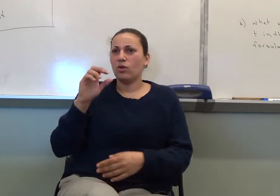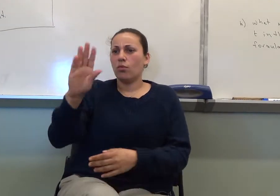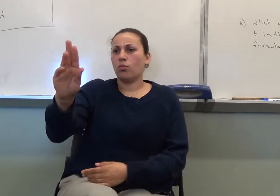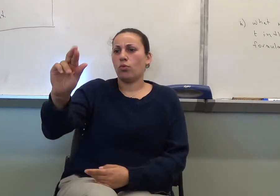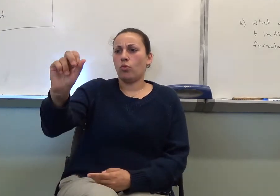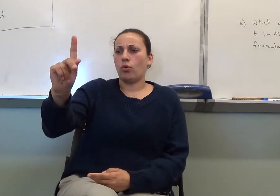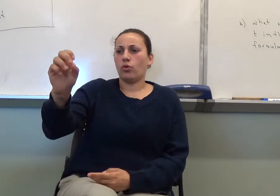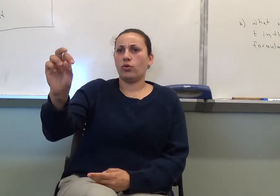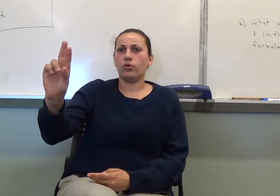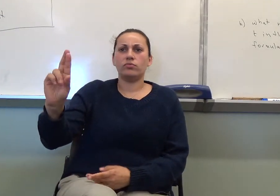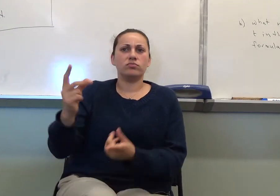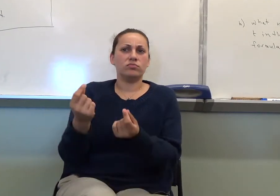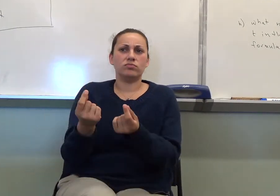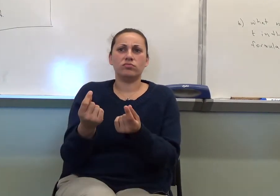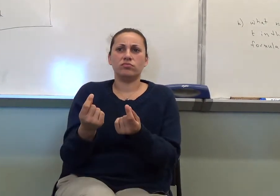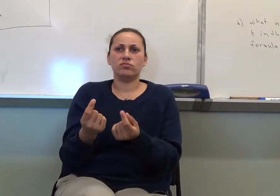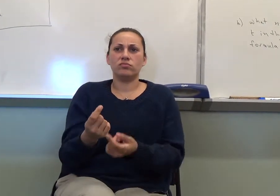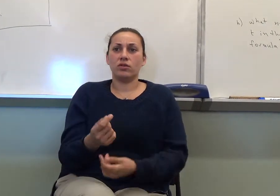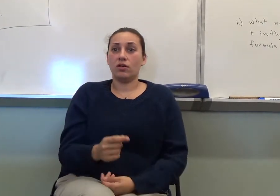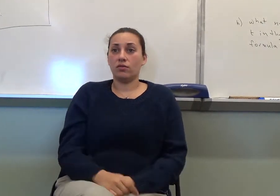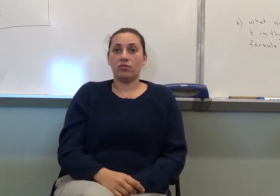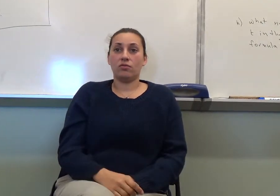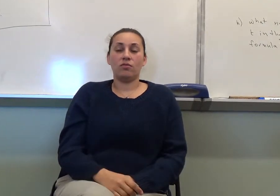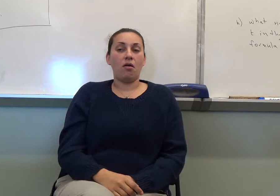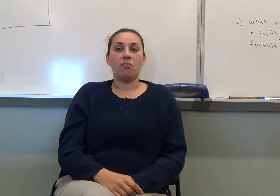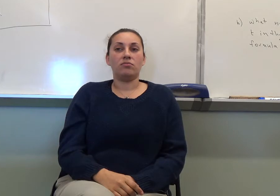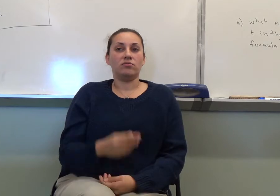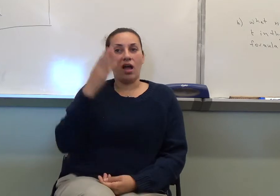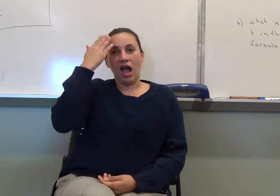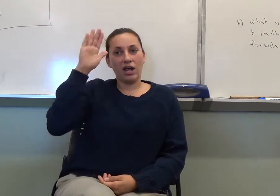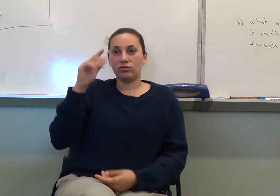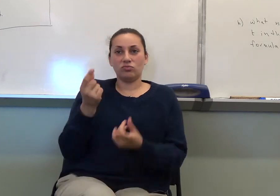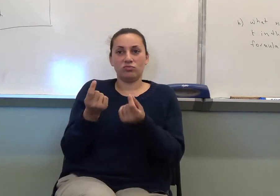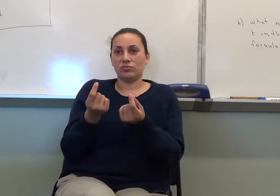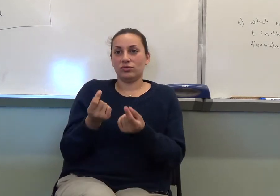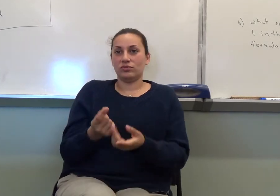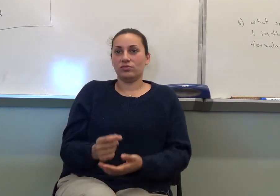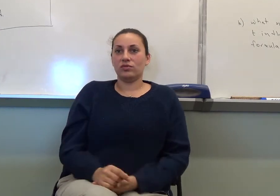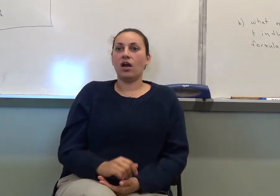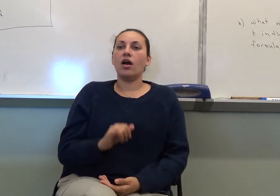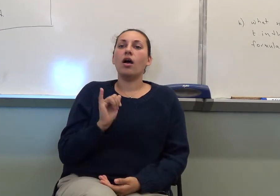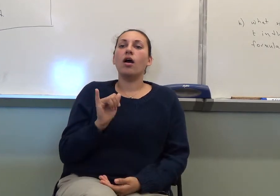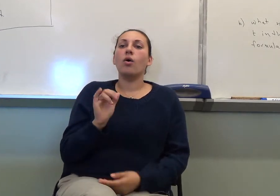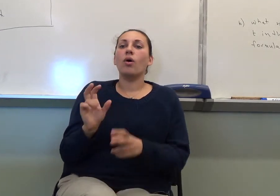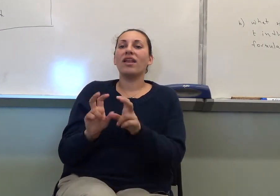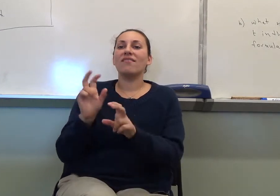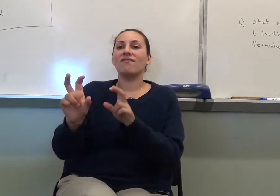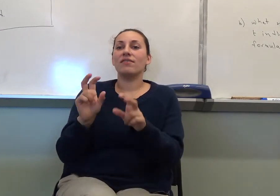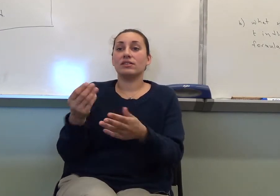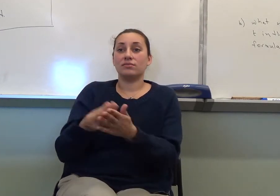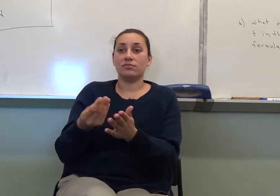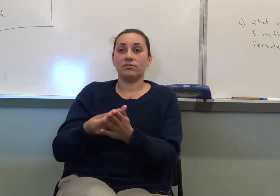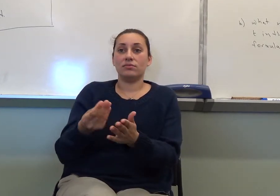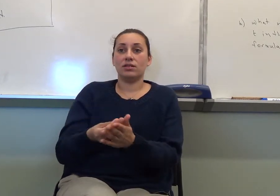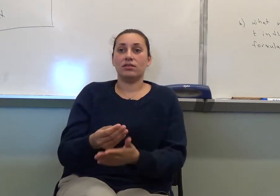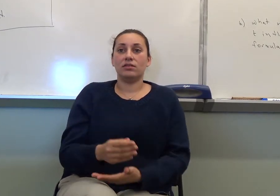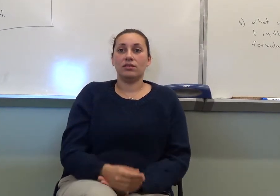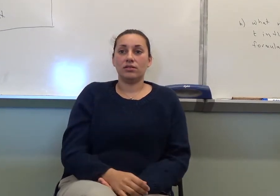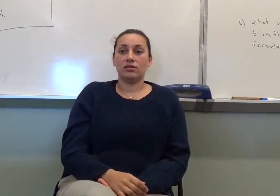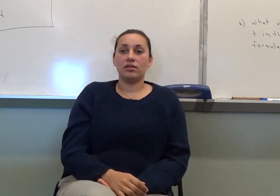yes, it says here, round to the nearest tenth of a percent. So when you take that number, 20 divided by